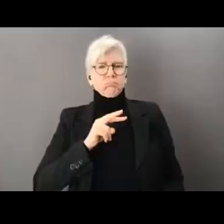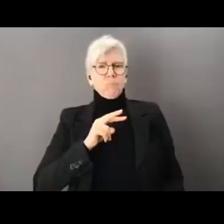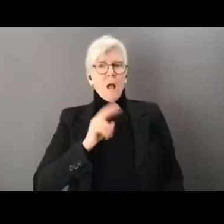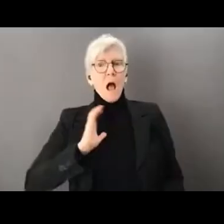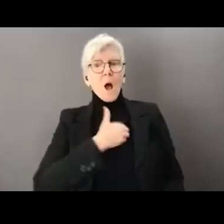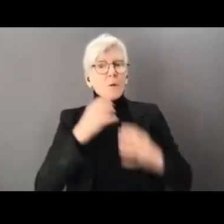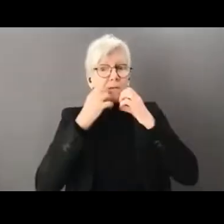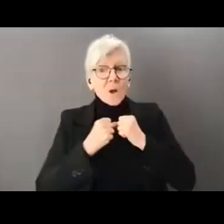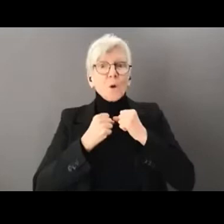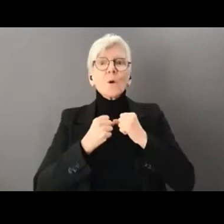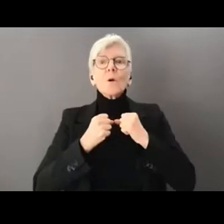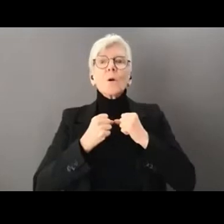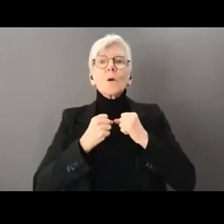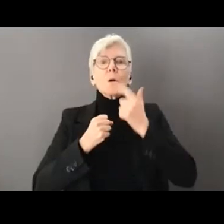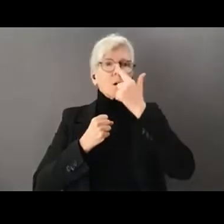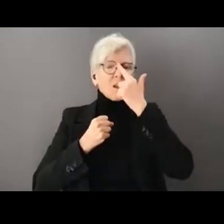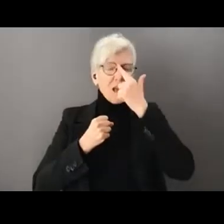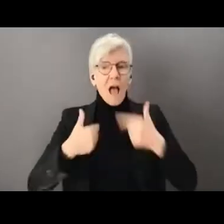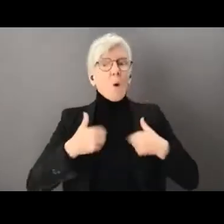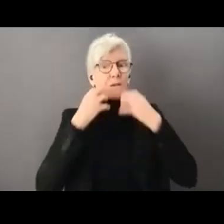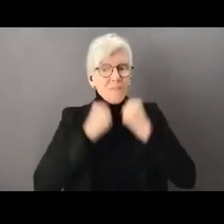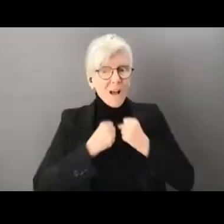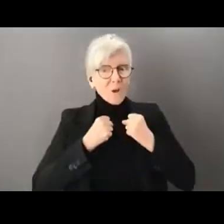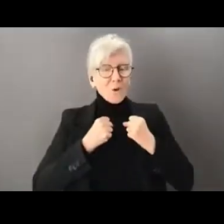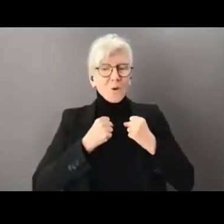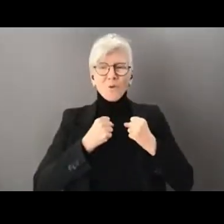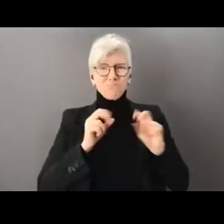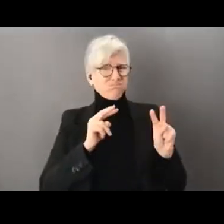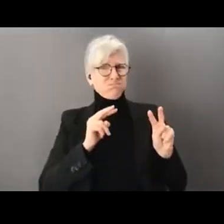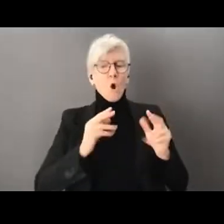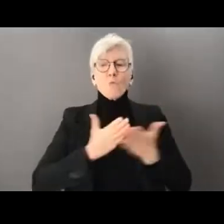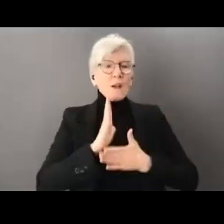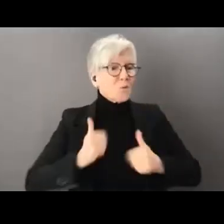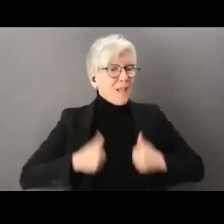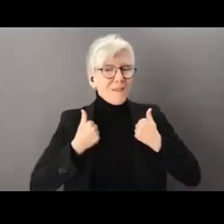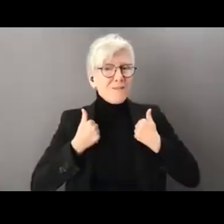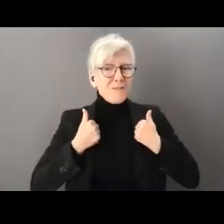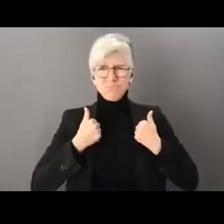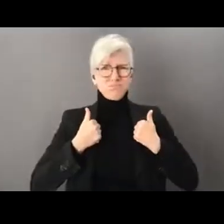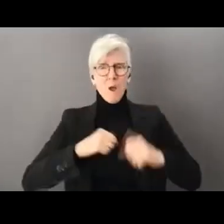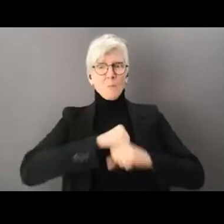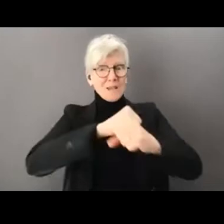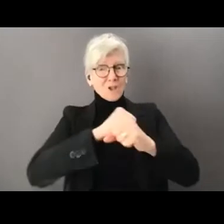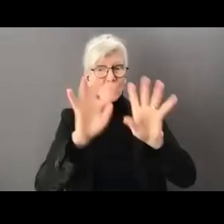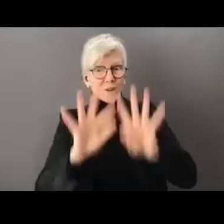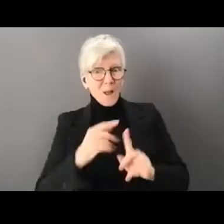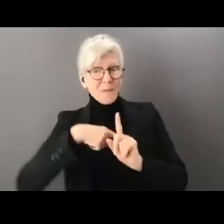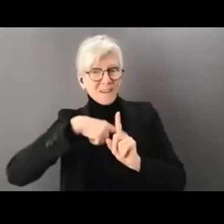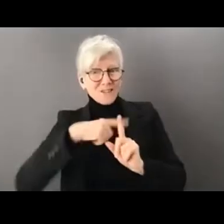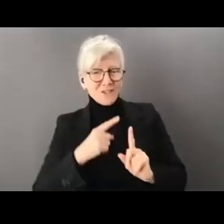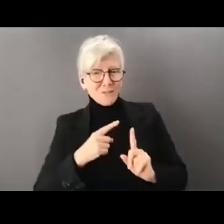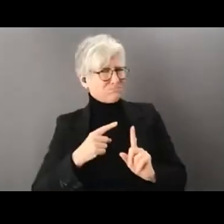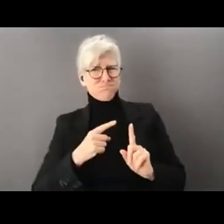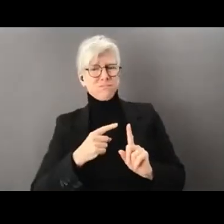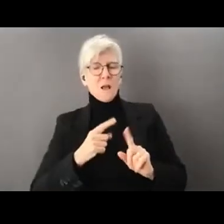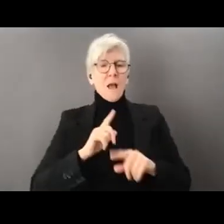raised to take for granted, the right to life, protection from climate change, and our role in society were